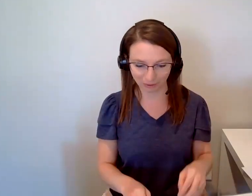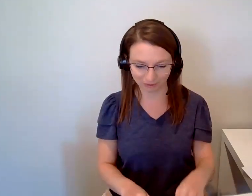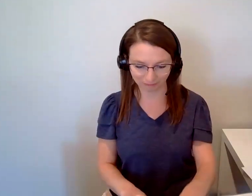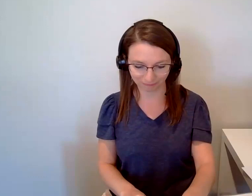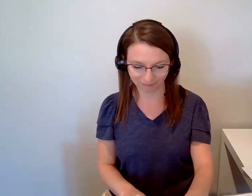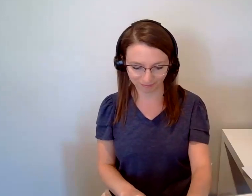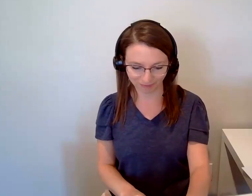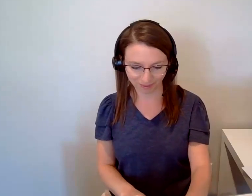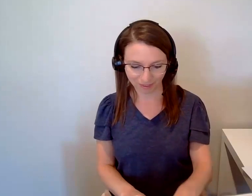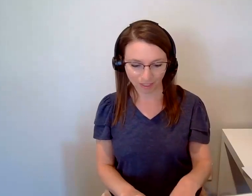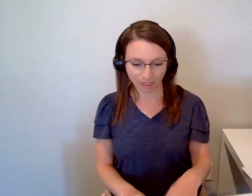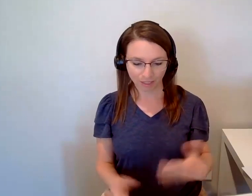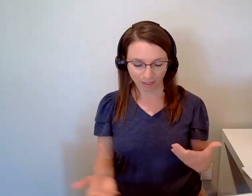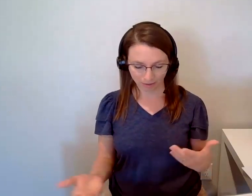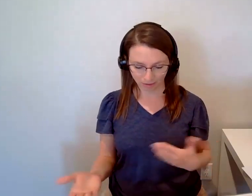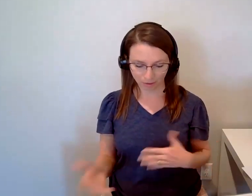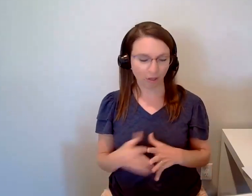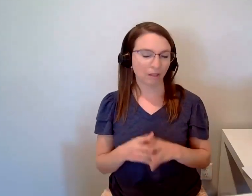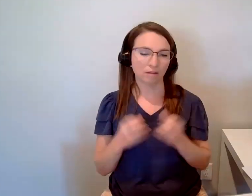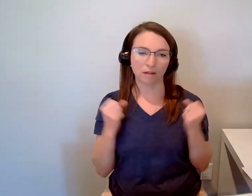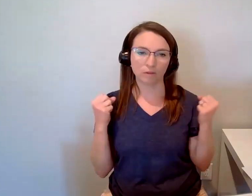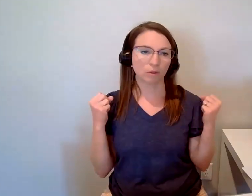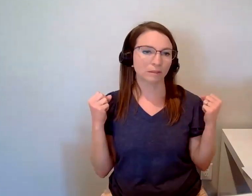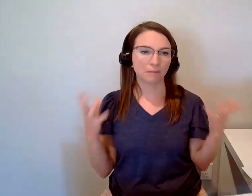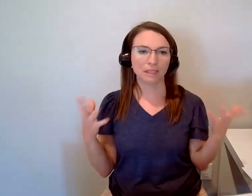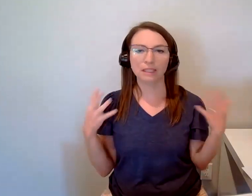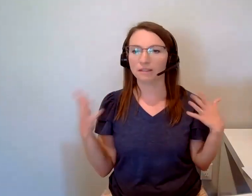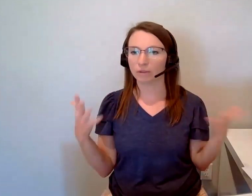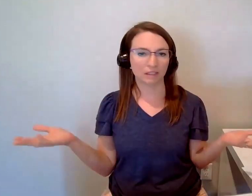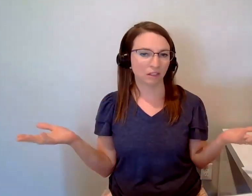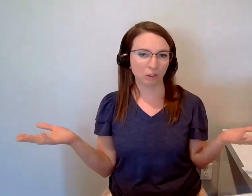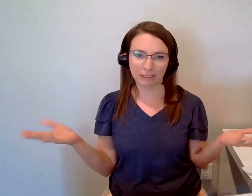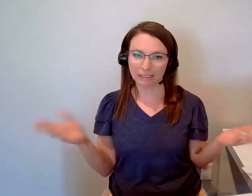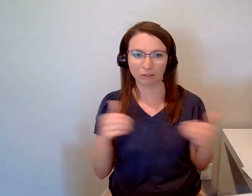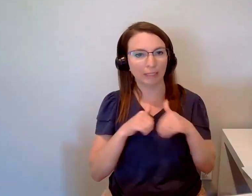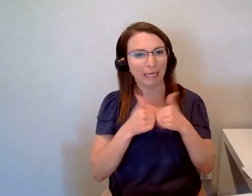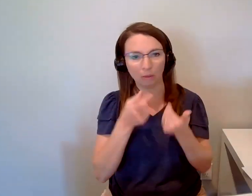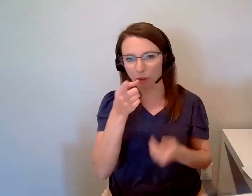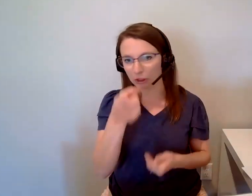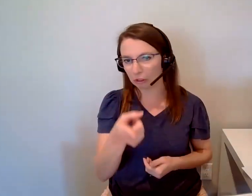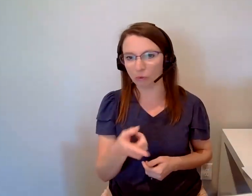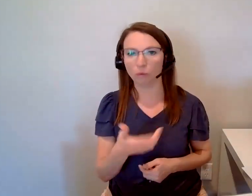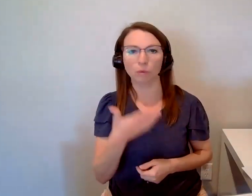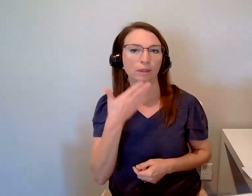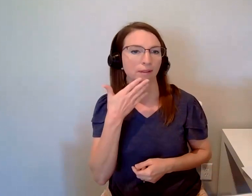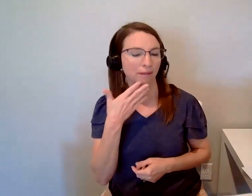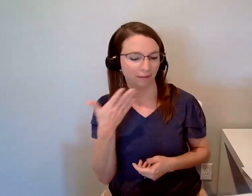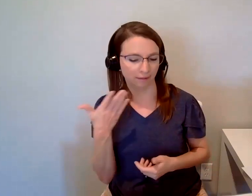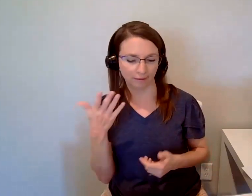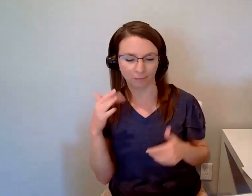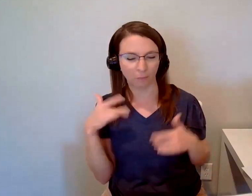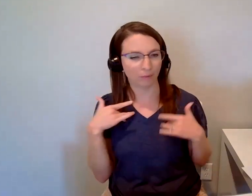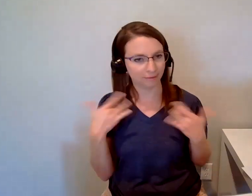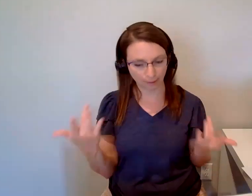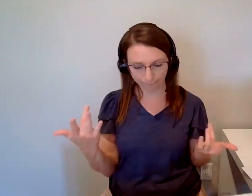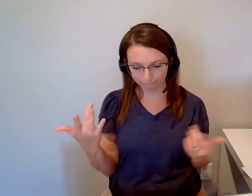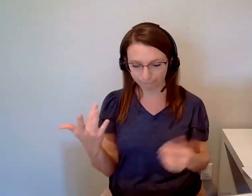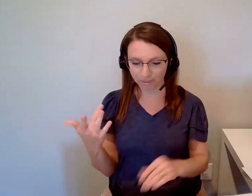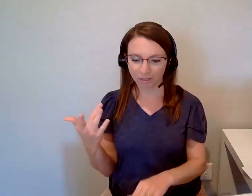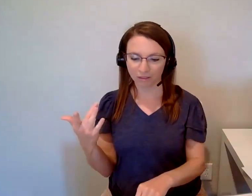important. There are, of course, many different ways that you can answer how are you and what's up. There